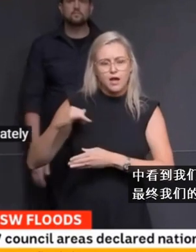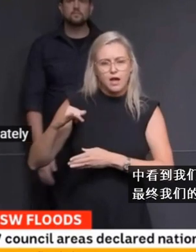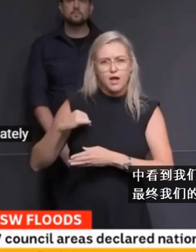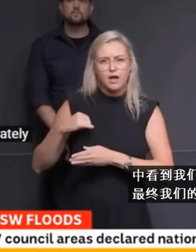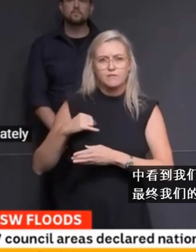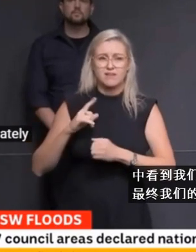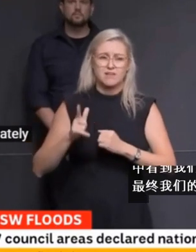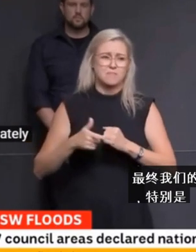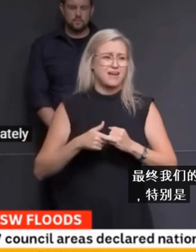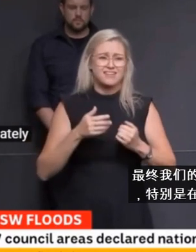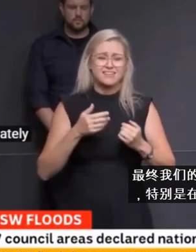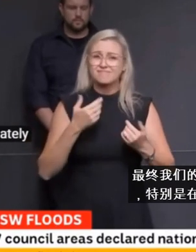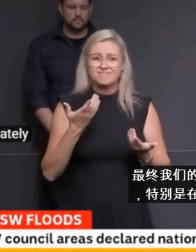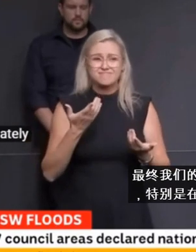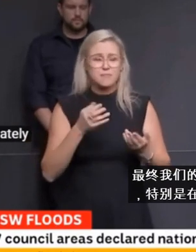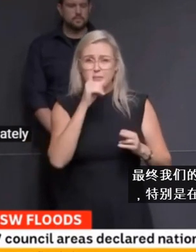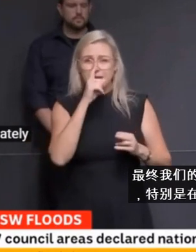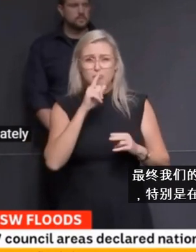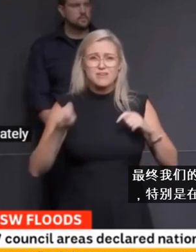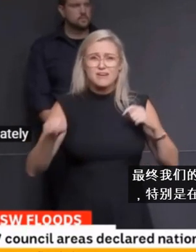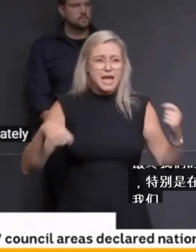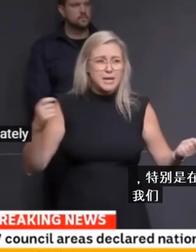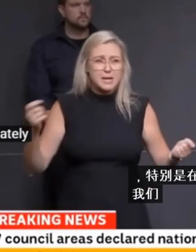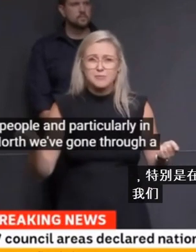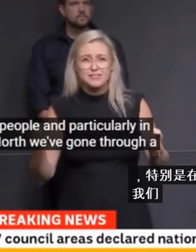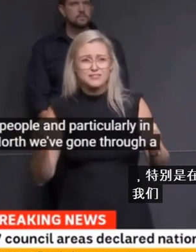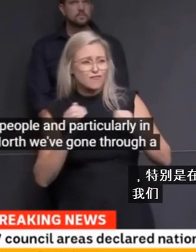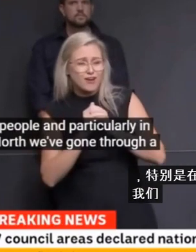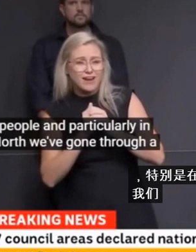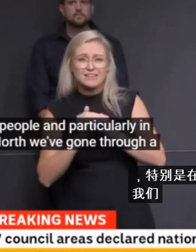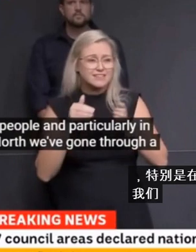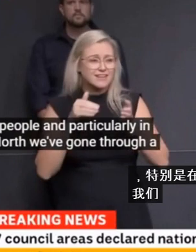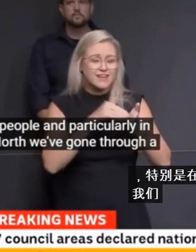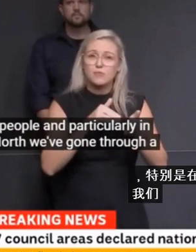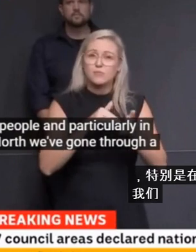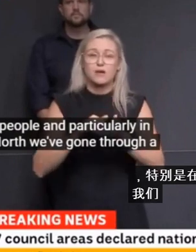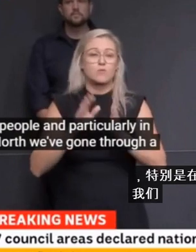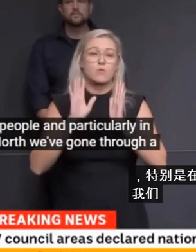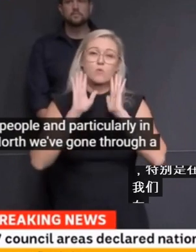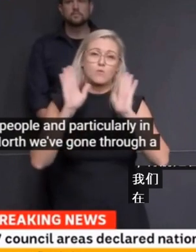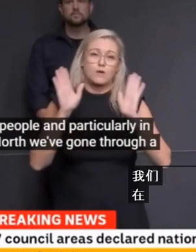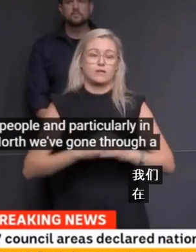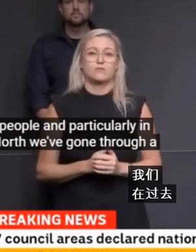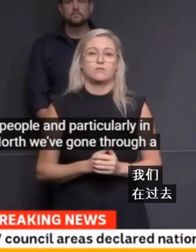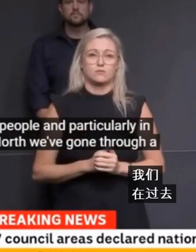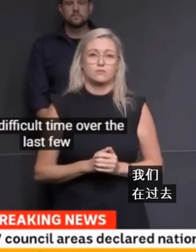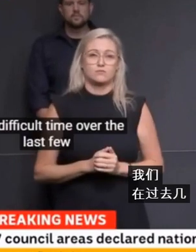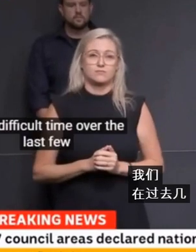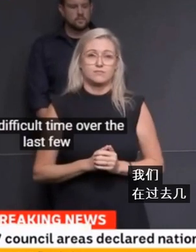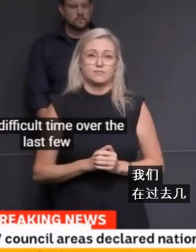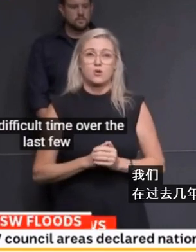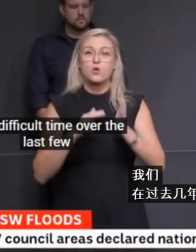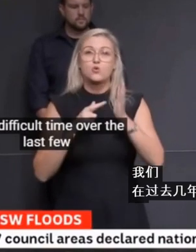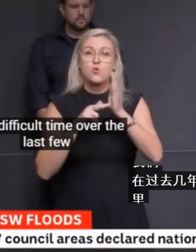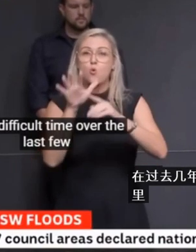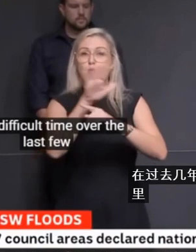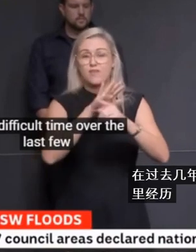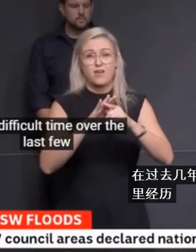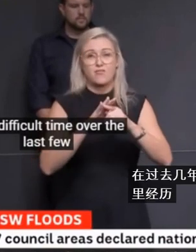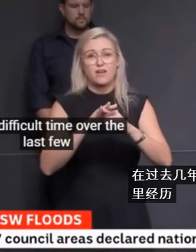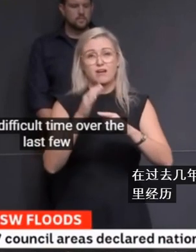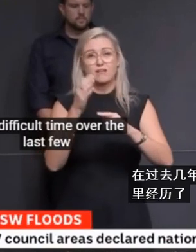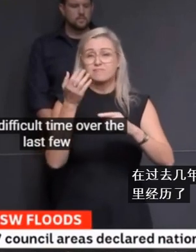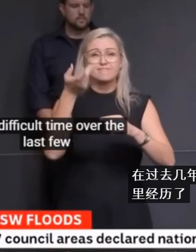our people, and particularly in the north, who have gone through a very difficult time over the last few years, whether that's